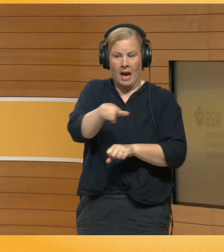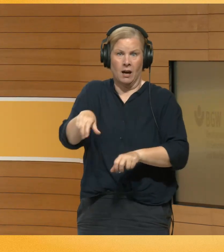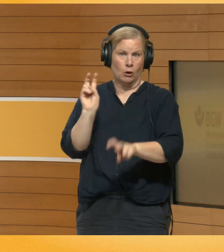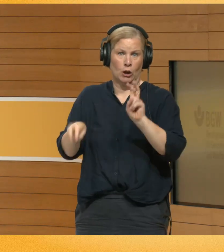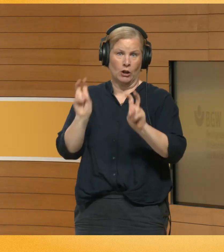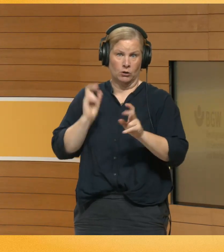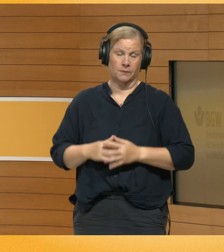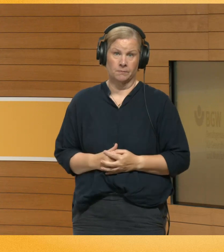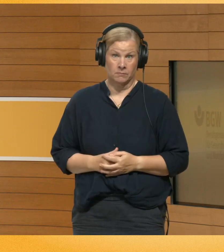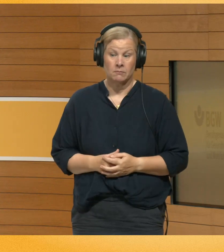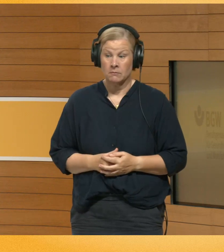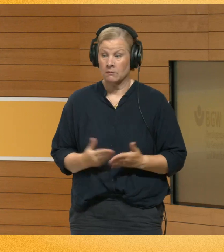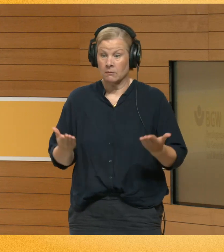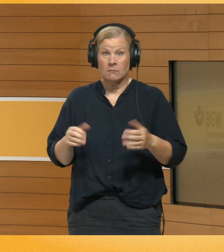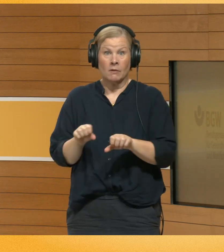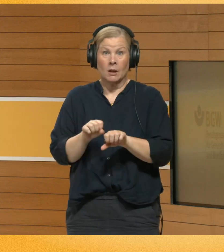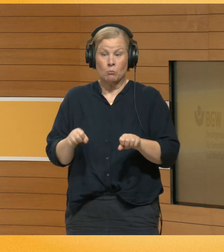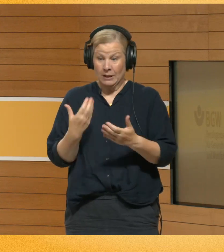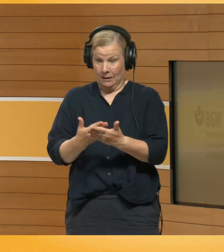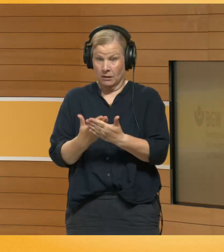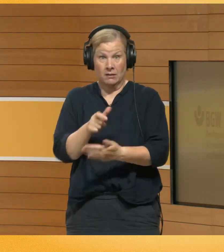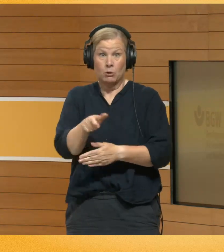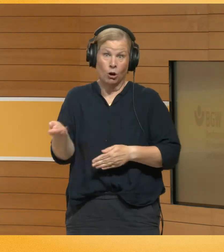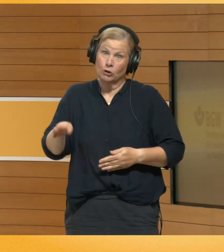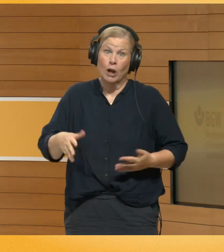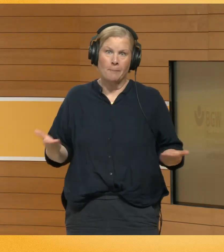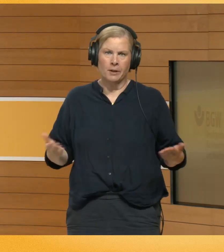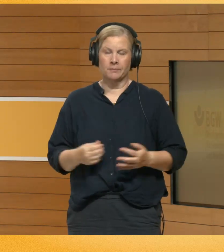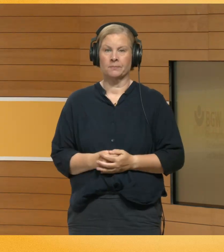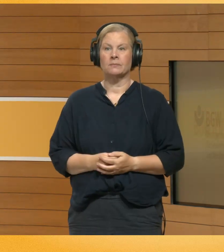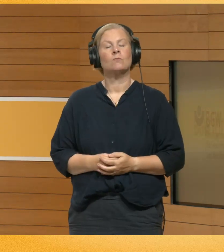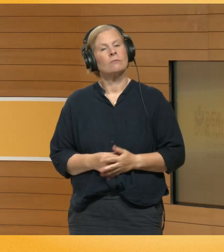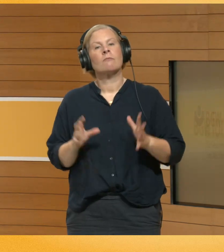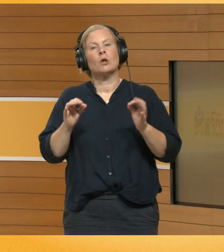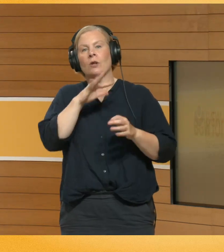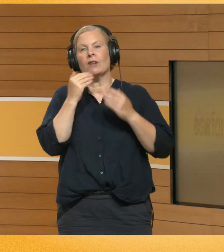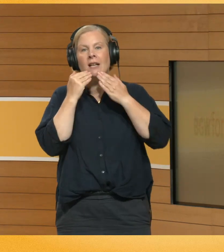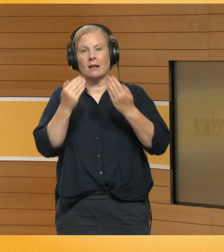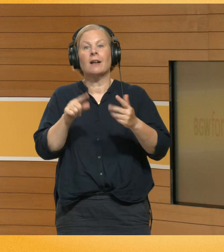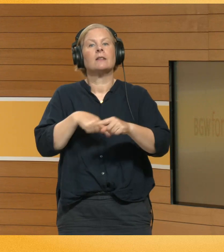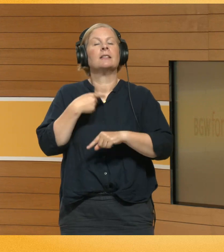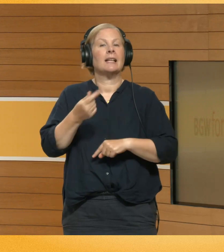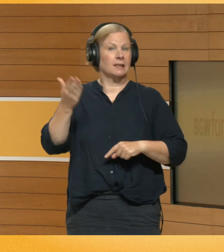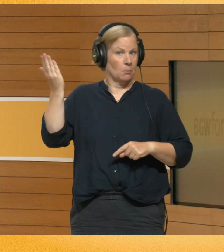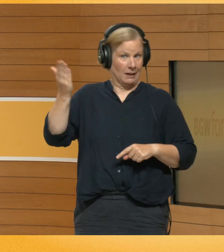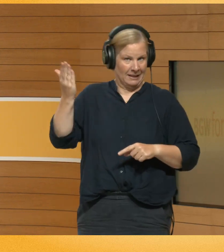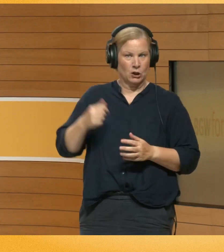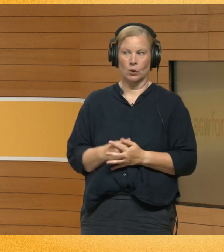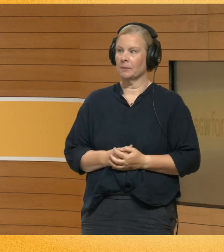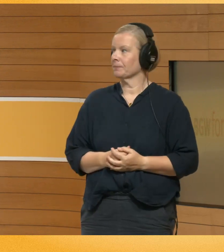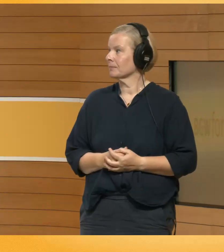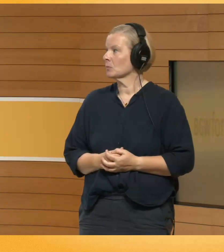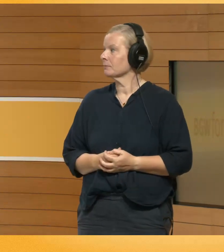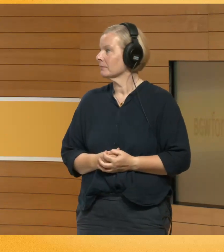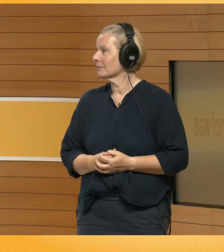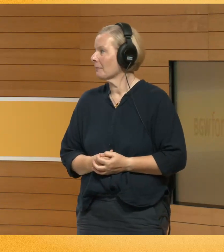on to our next contribution, Acran. So nice for you to be here as well. Again, a very long journey. He's come from New York,